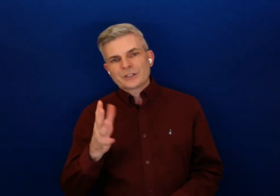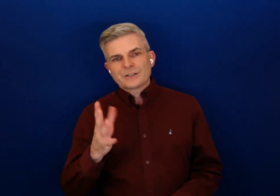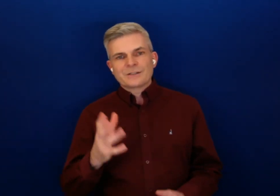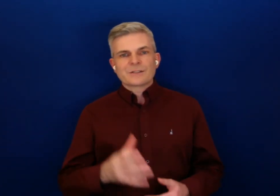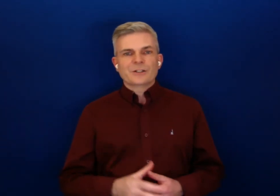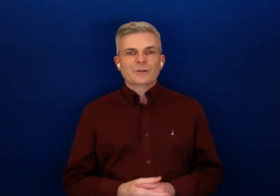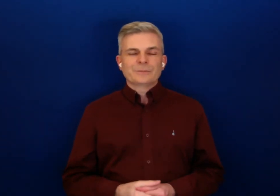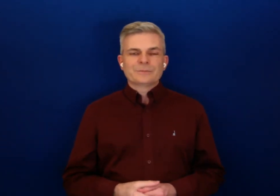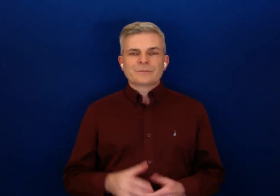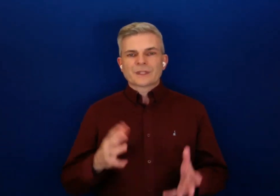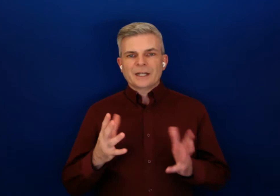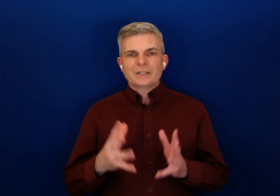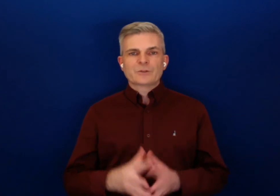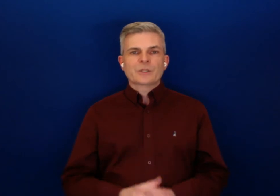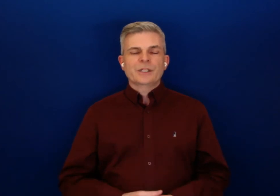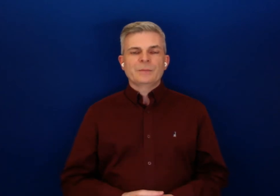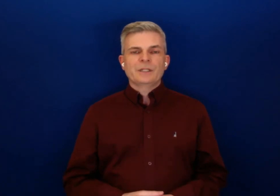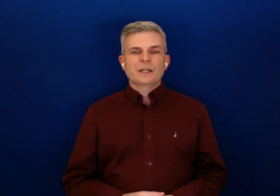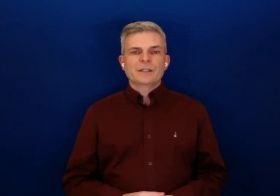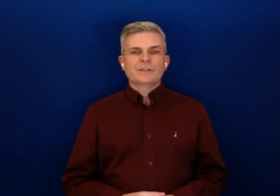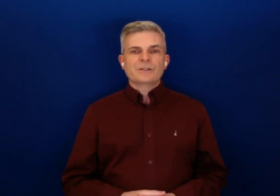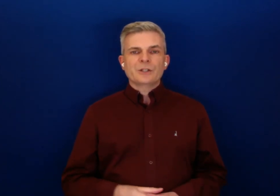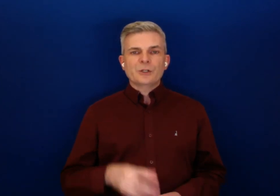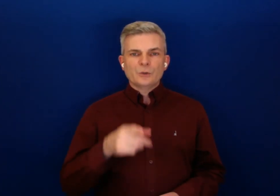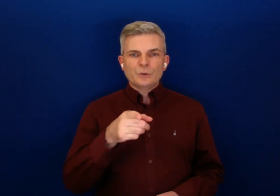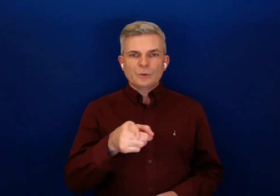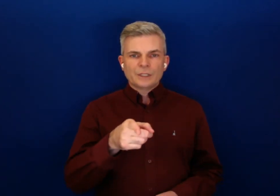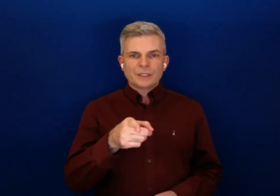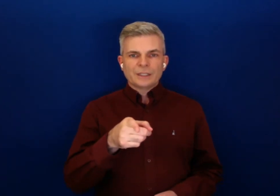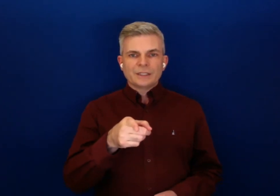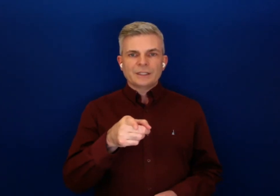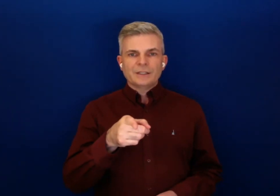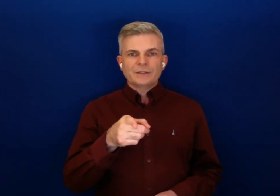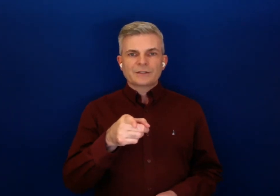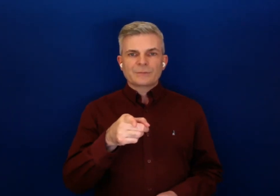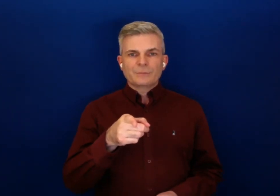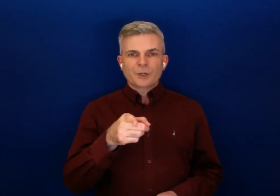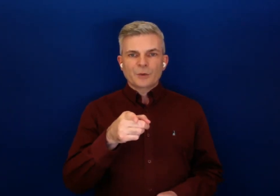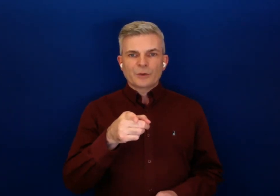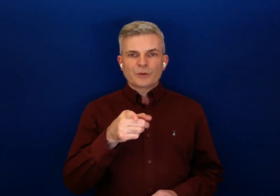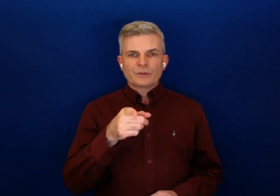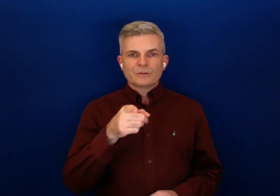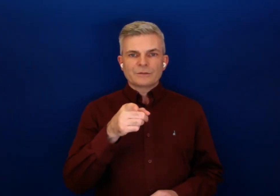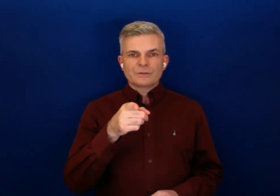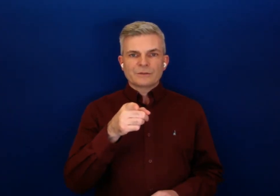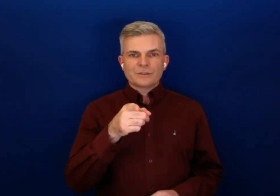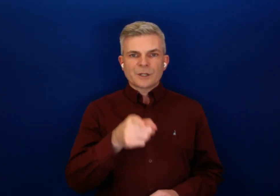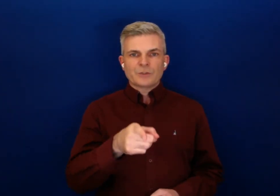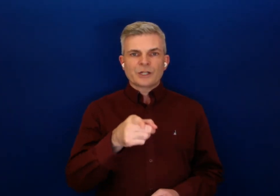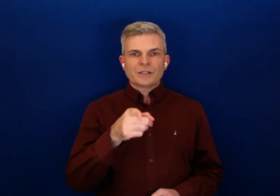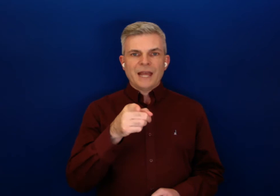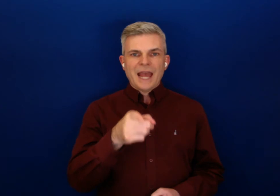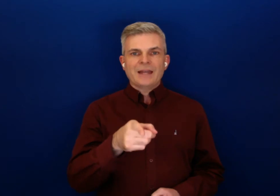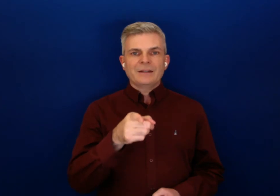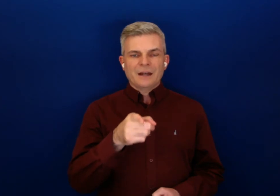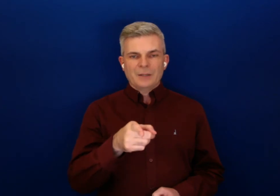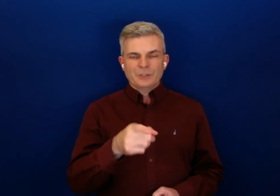is, kind of tricky because you is both subject and